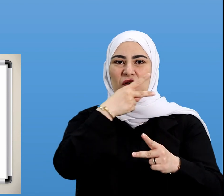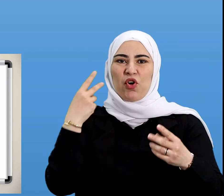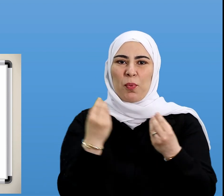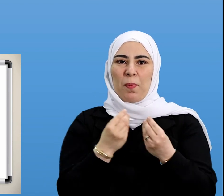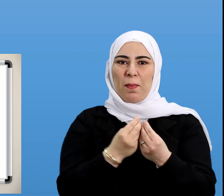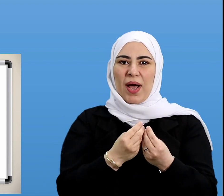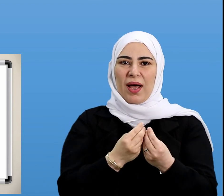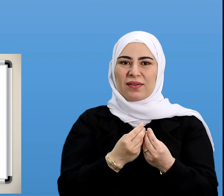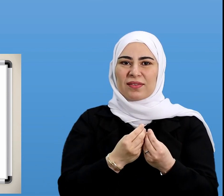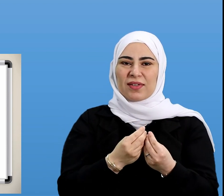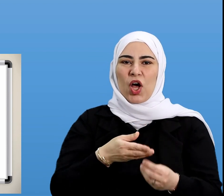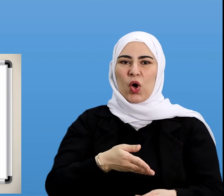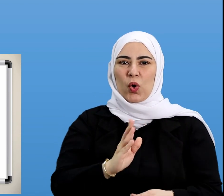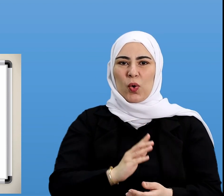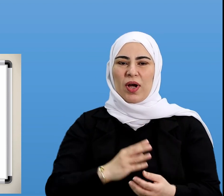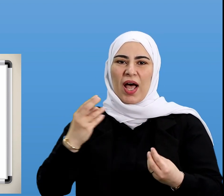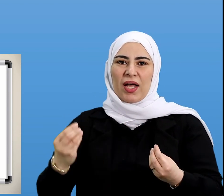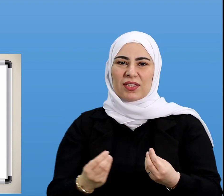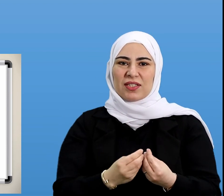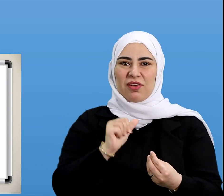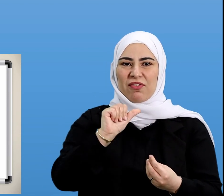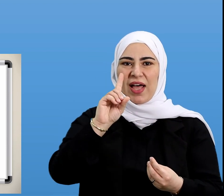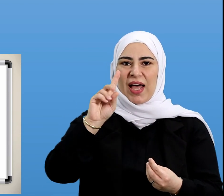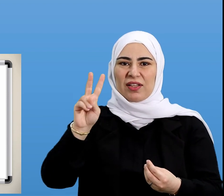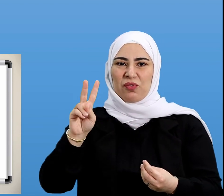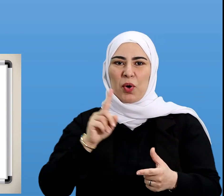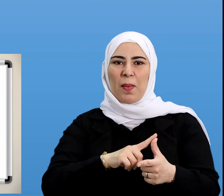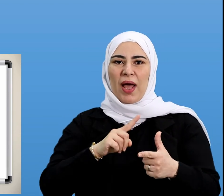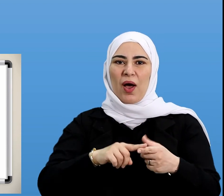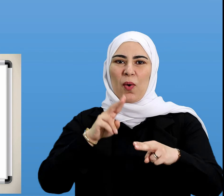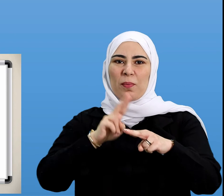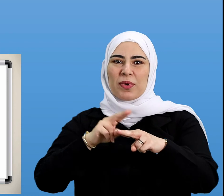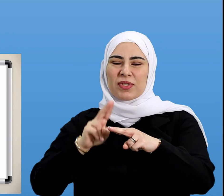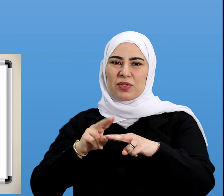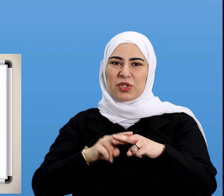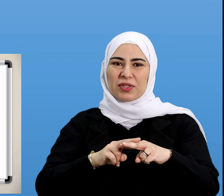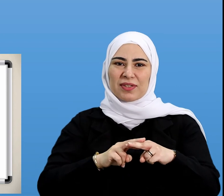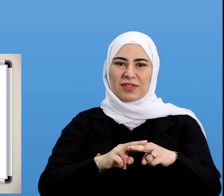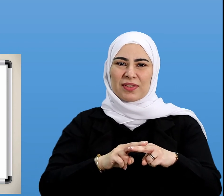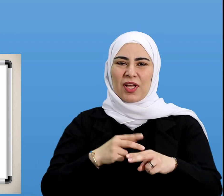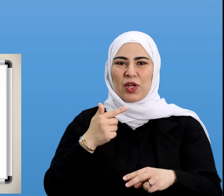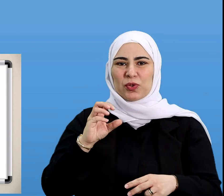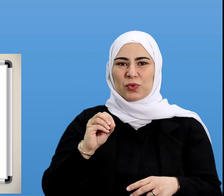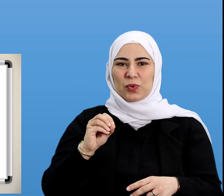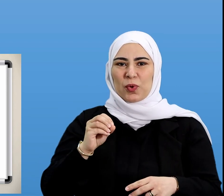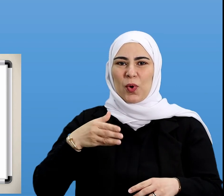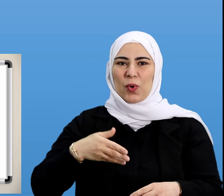to make a phrasal verb with go. Go plus adverb or preposition. Now, go